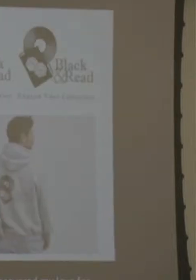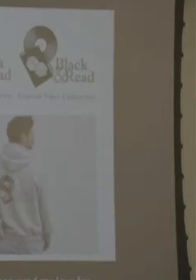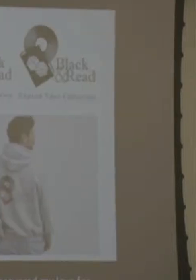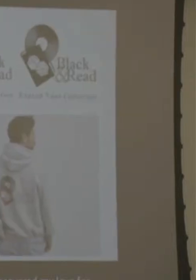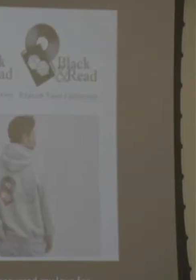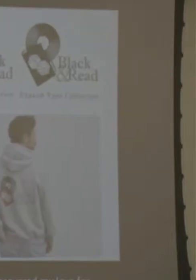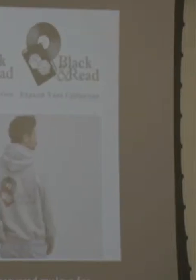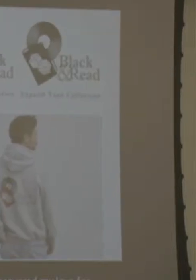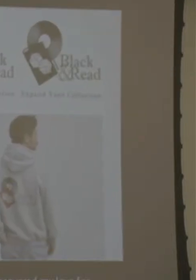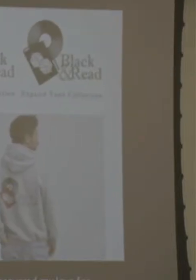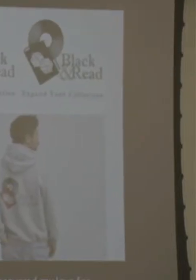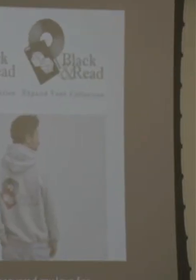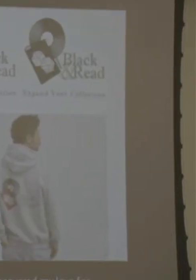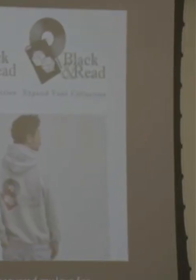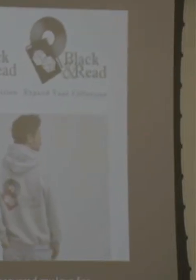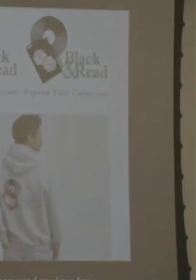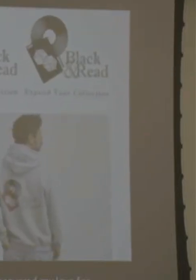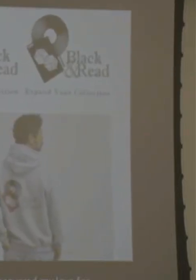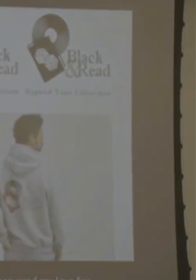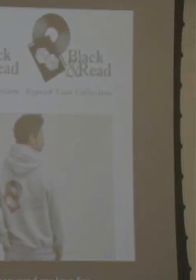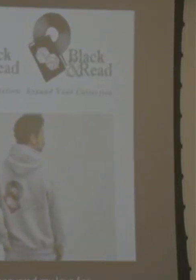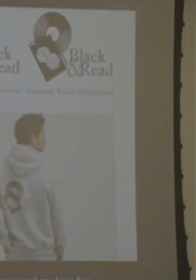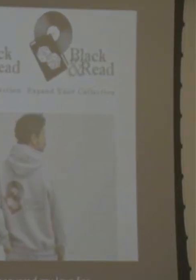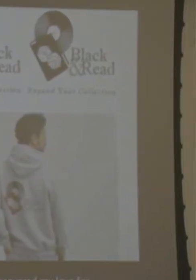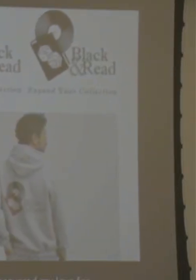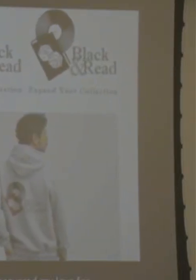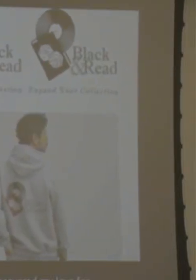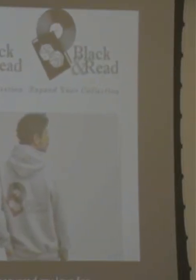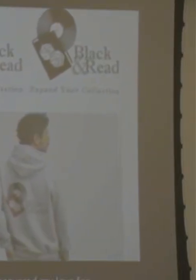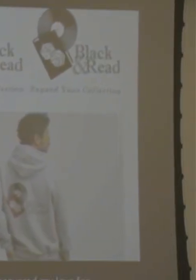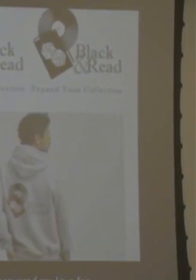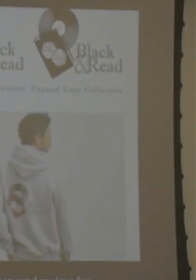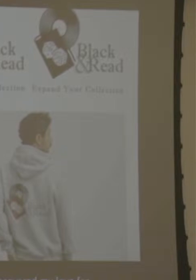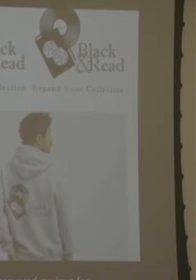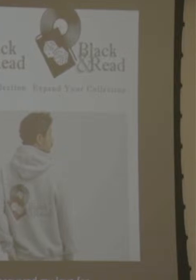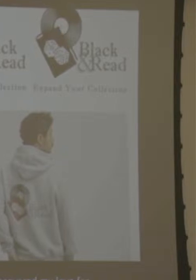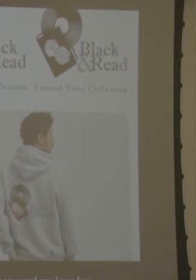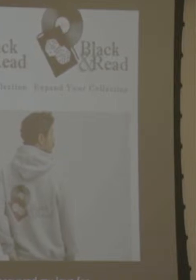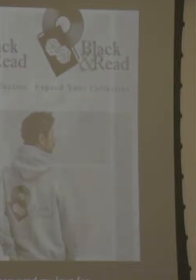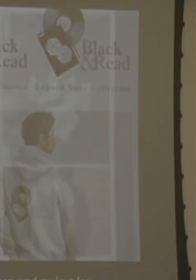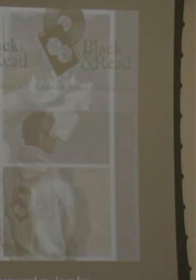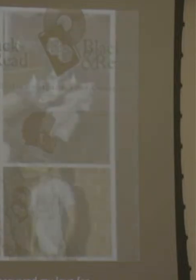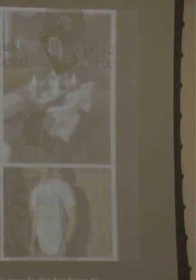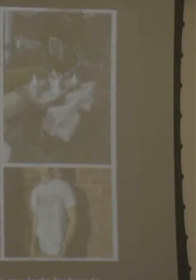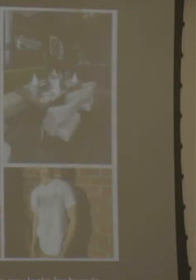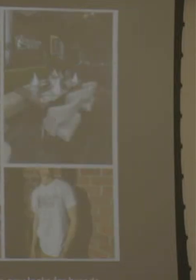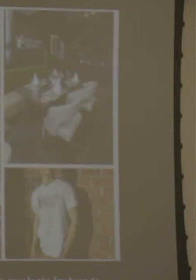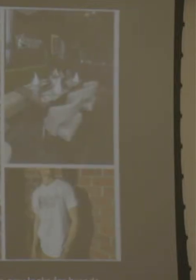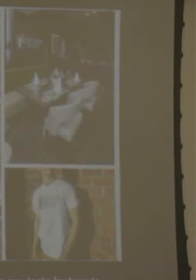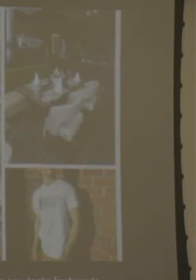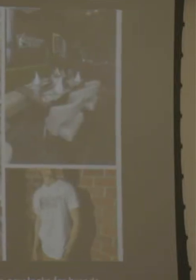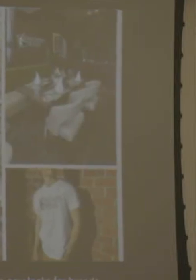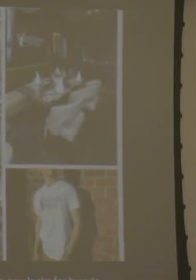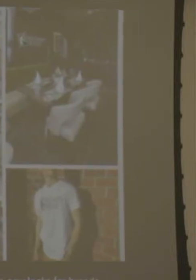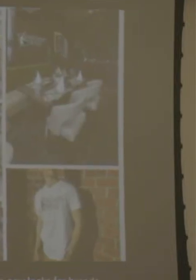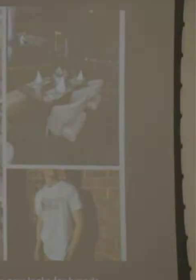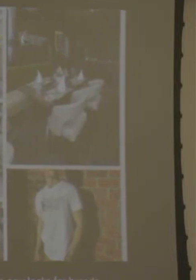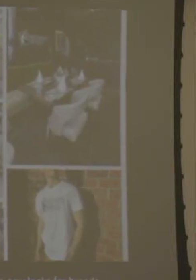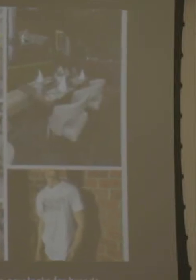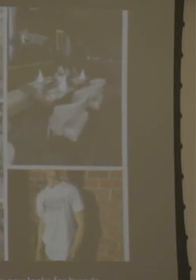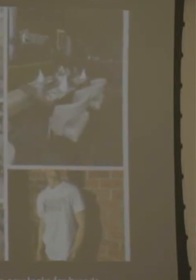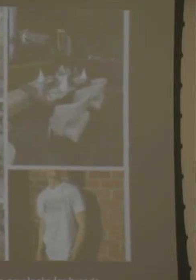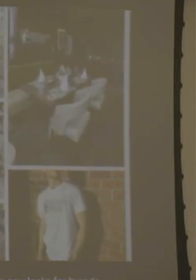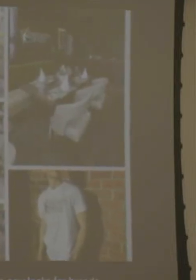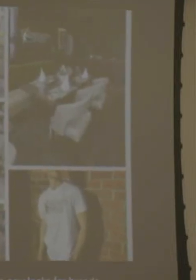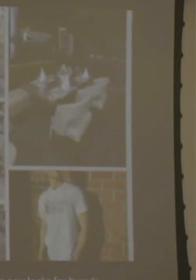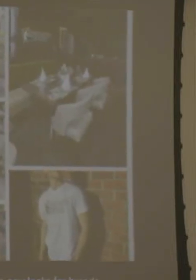between concepting new looks for brands and corporations, and finding new ways to best